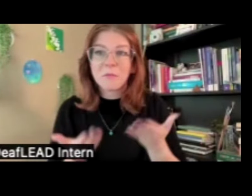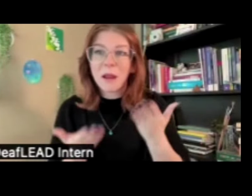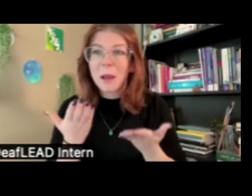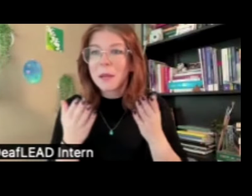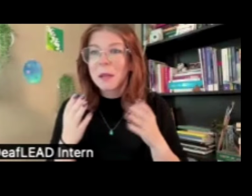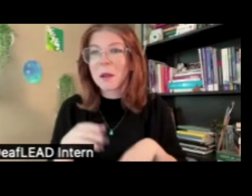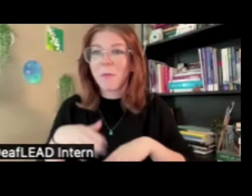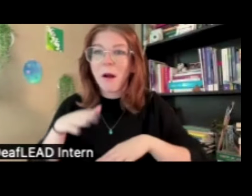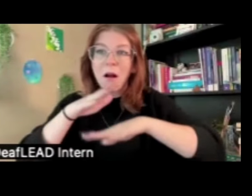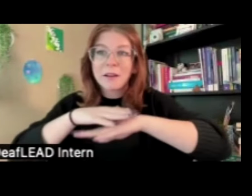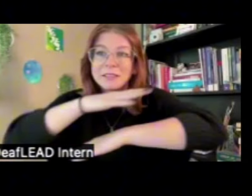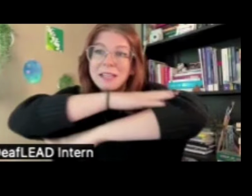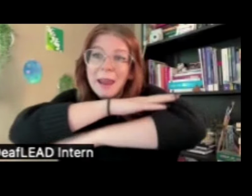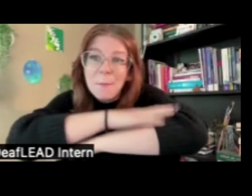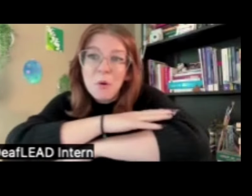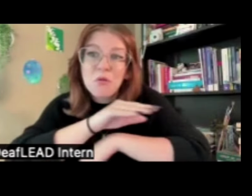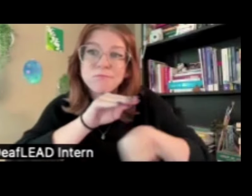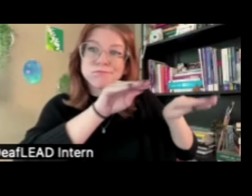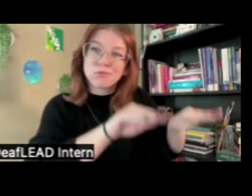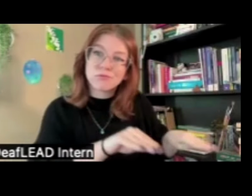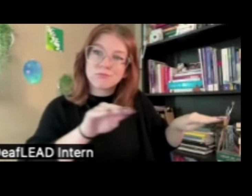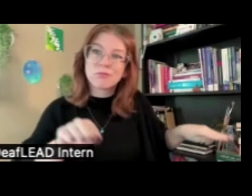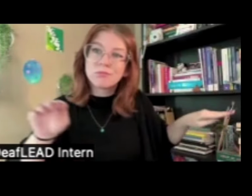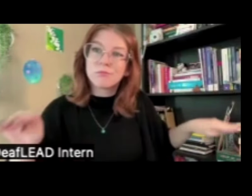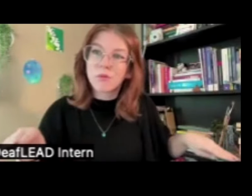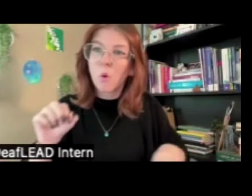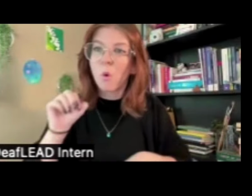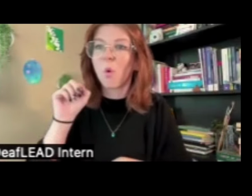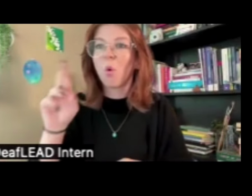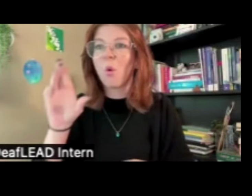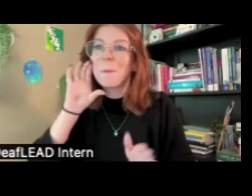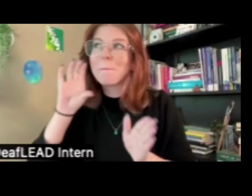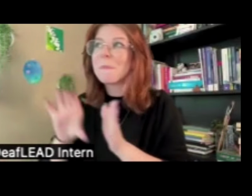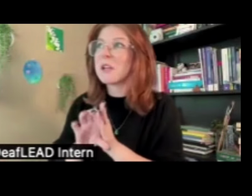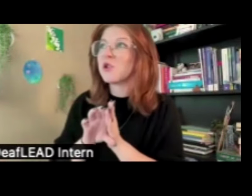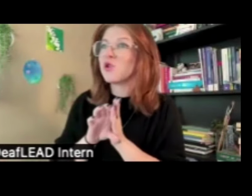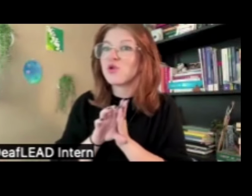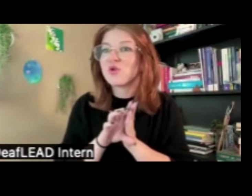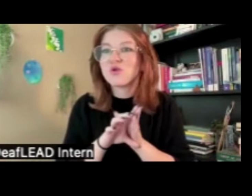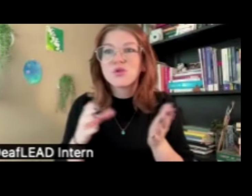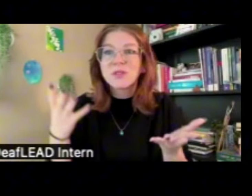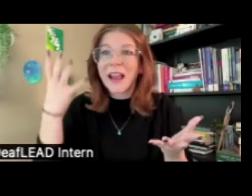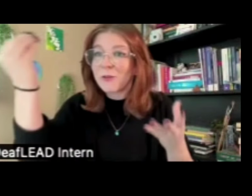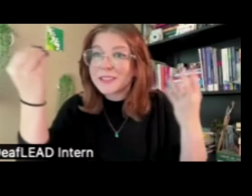And with yours, you can maybe have it sitting on a table,